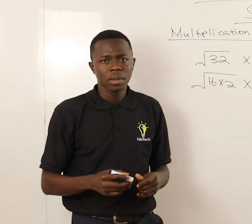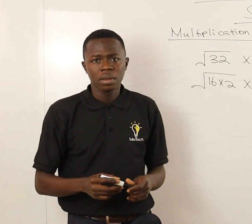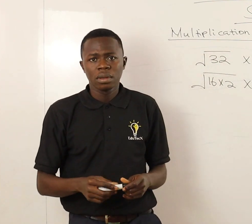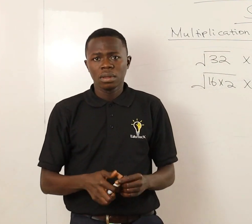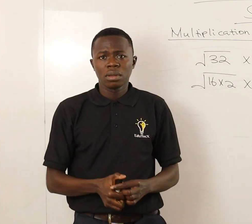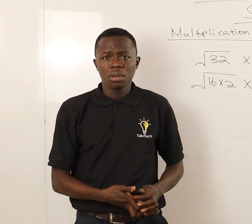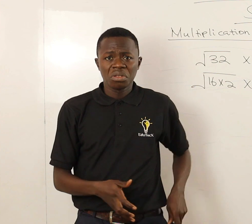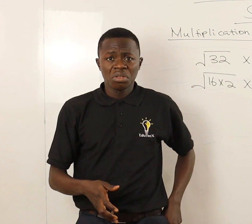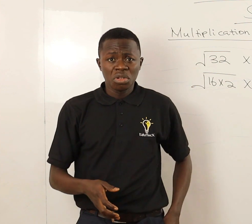use.